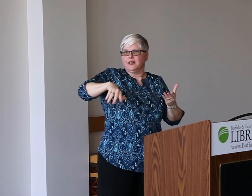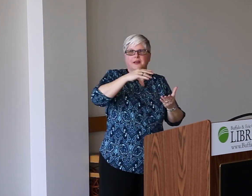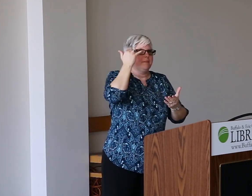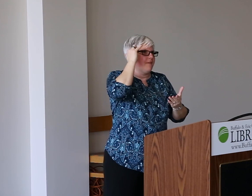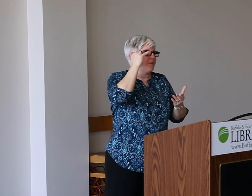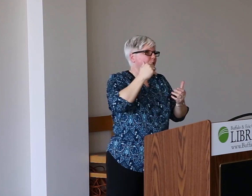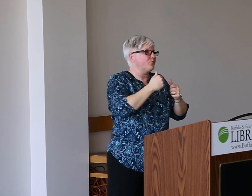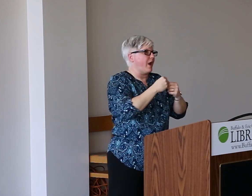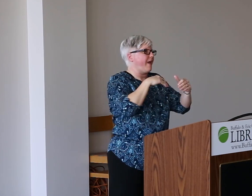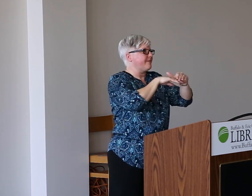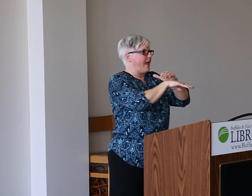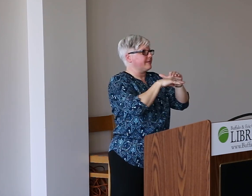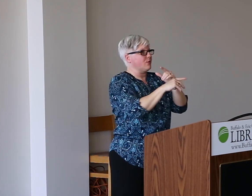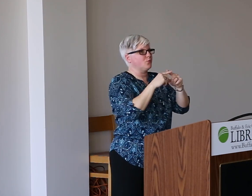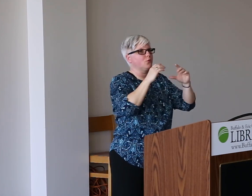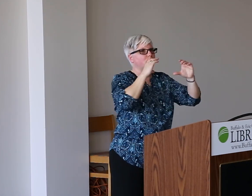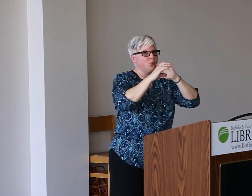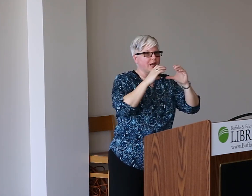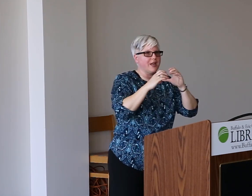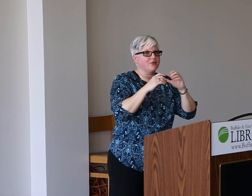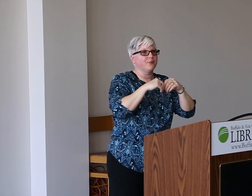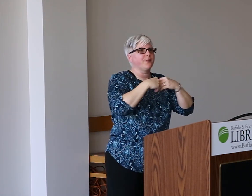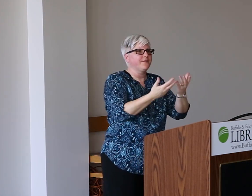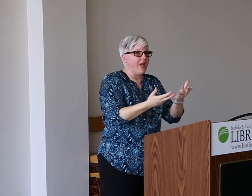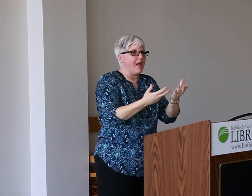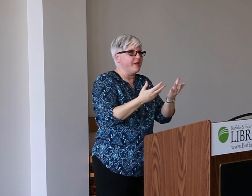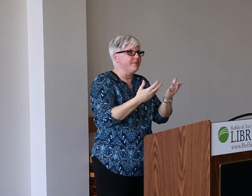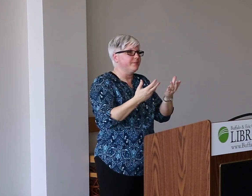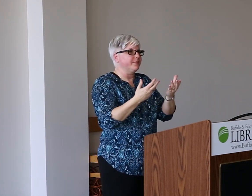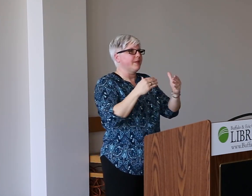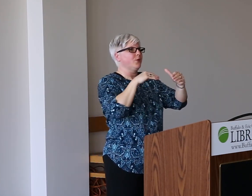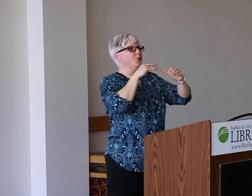find services here in Buffalo, to have access to communication,